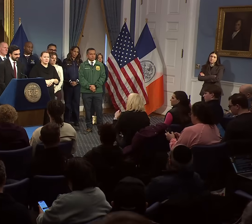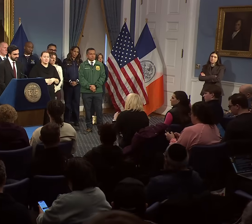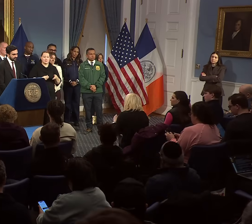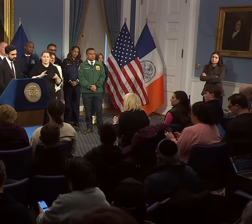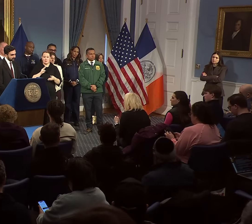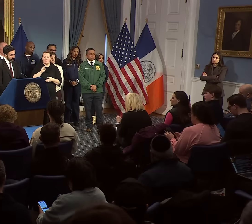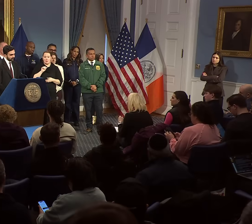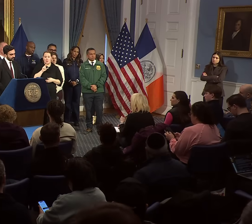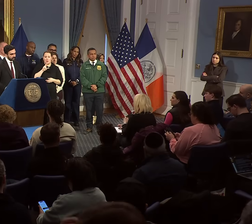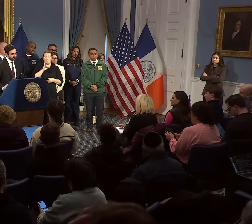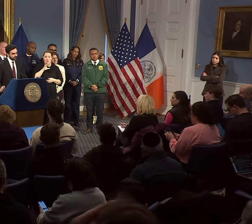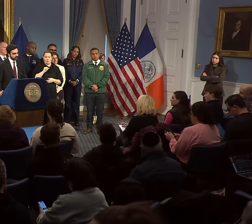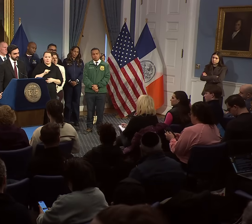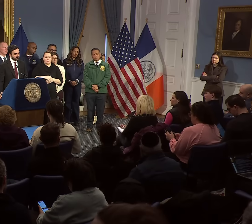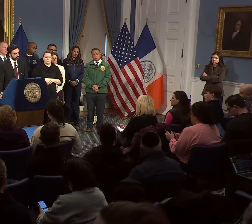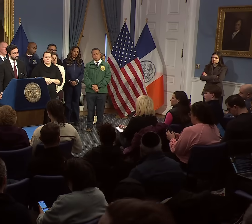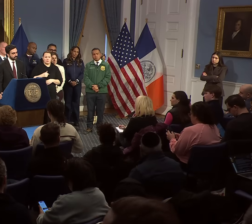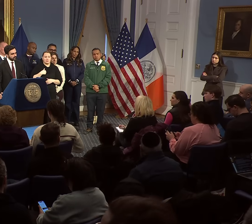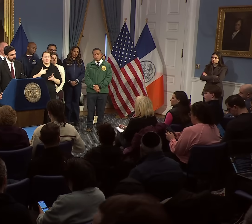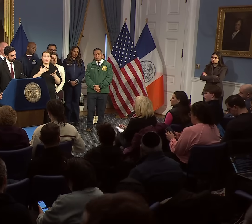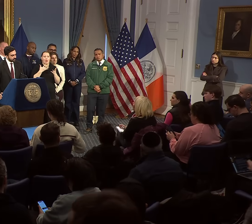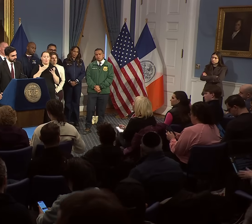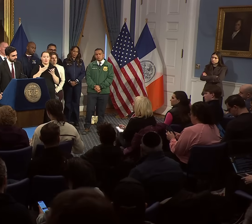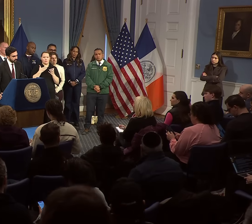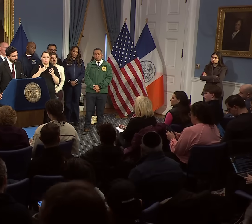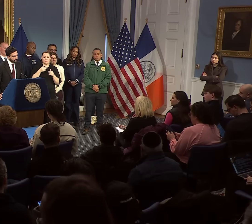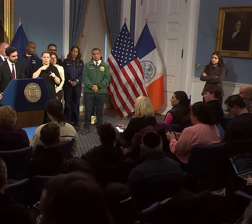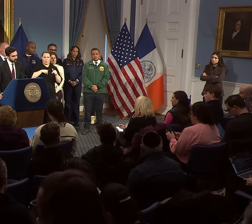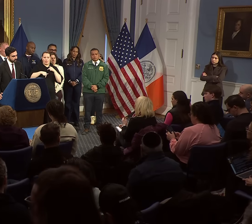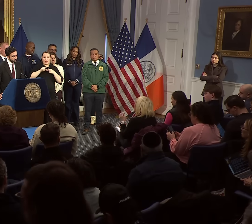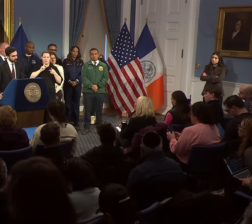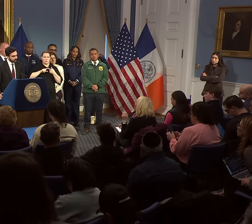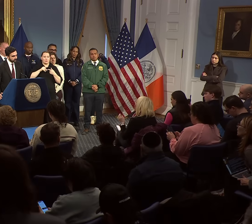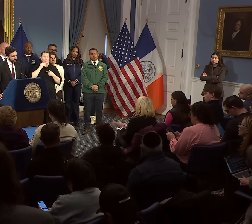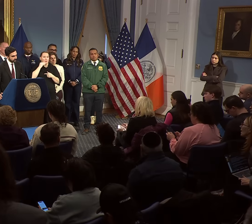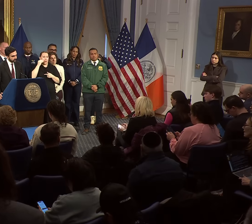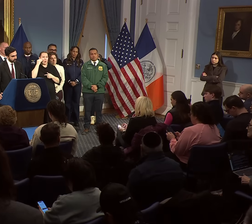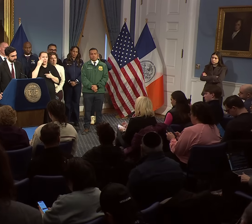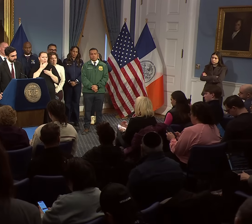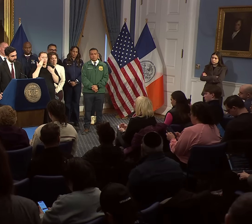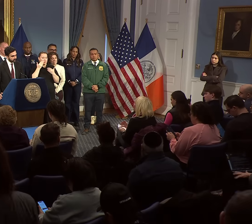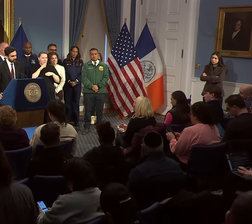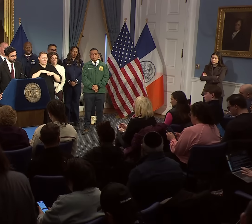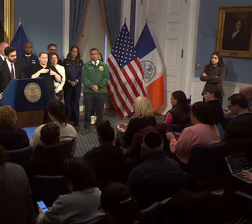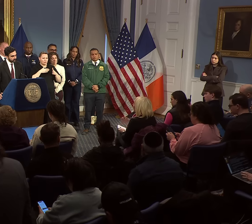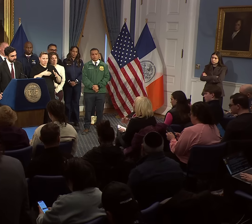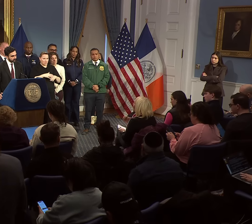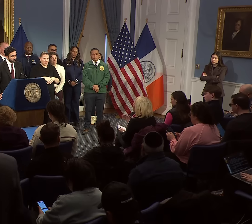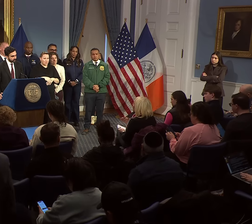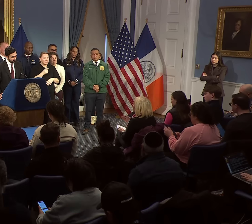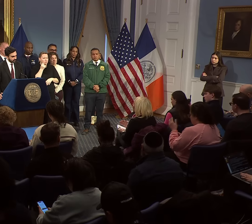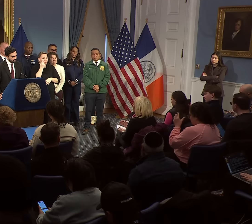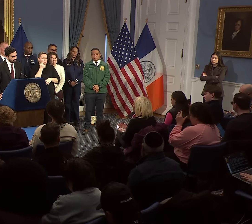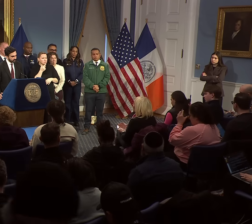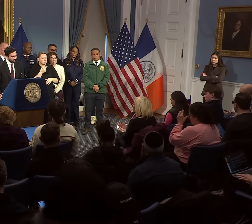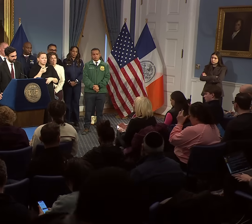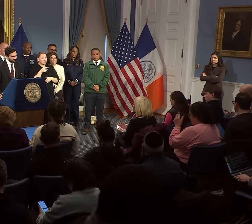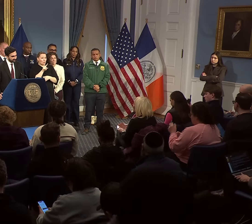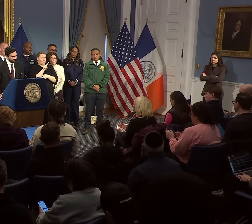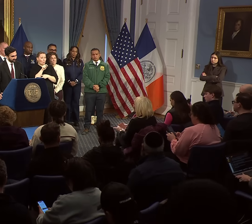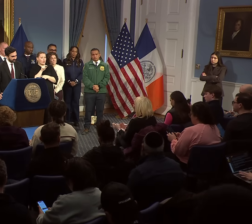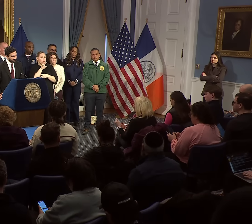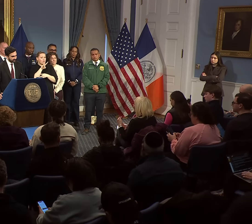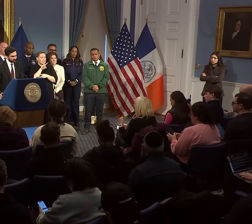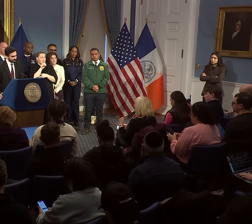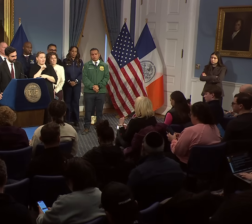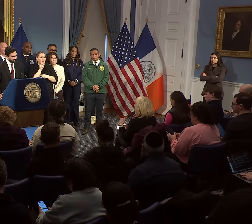Back to the question about the people, the homeless people who are on the streets. And I know that getting 170 people into